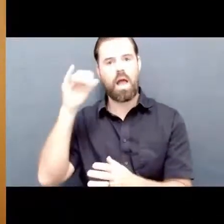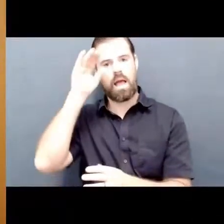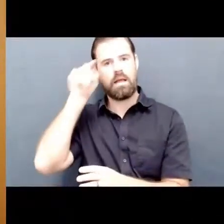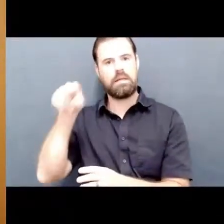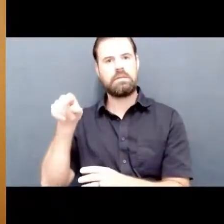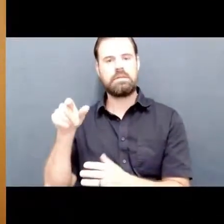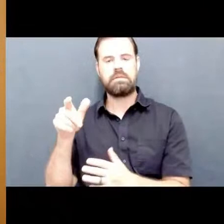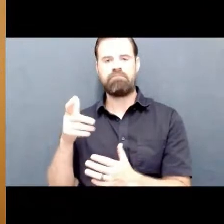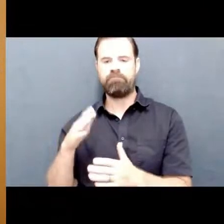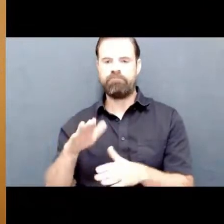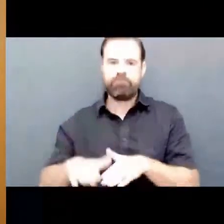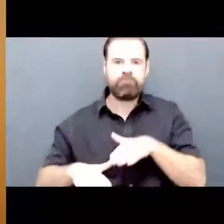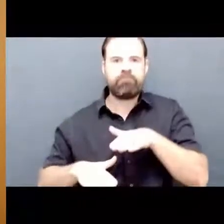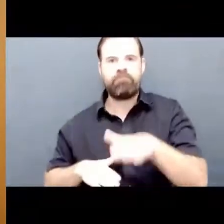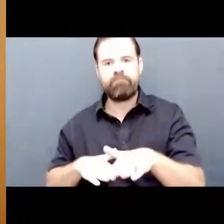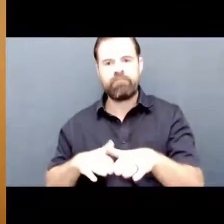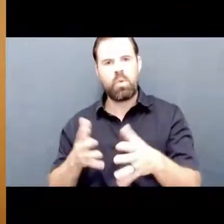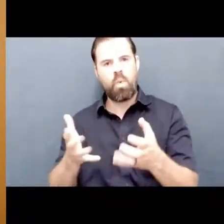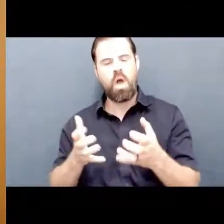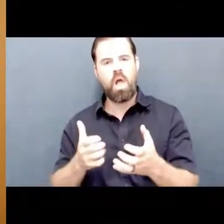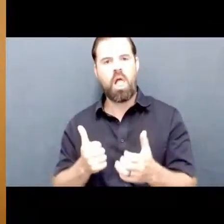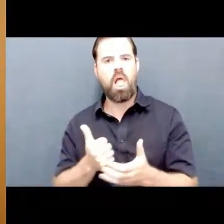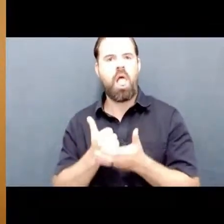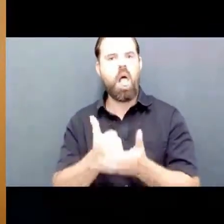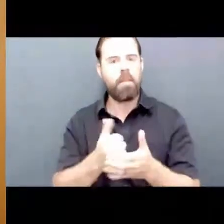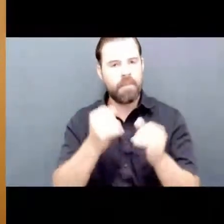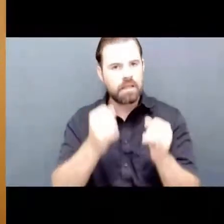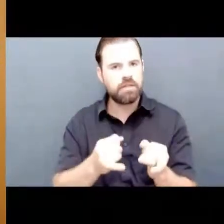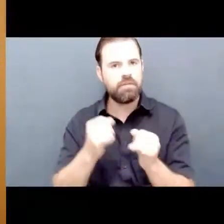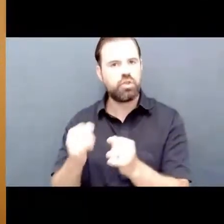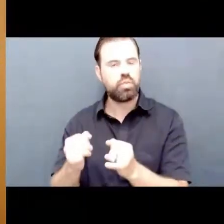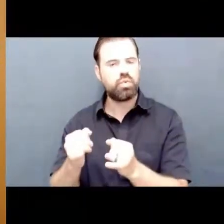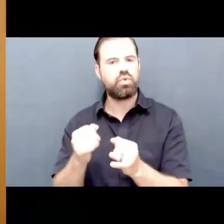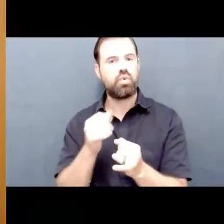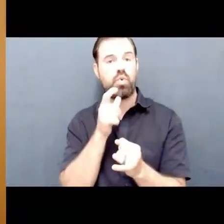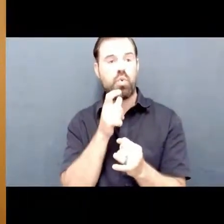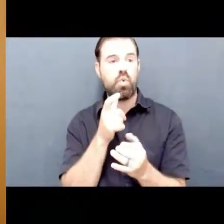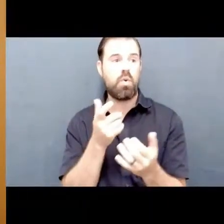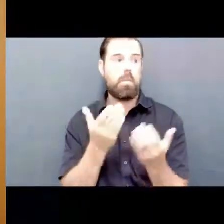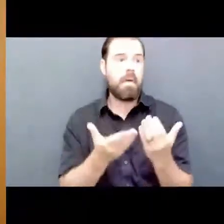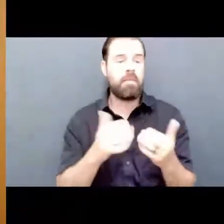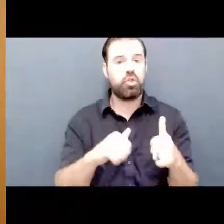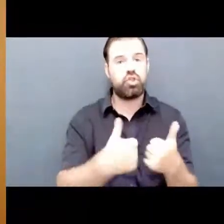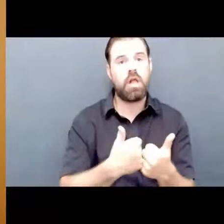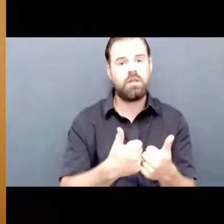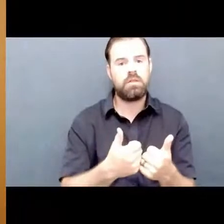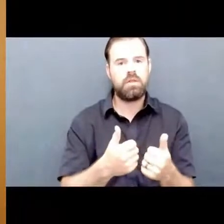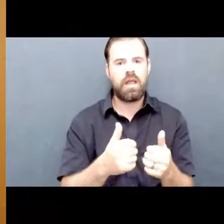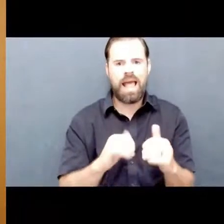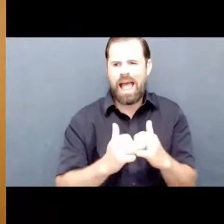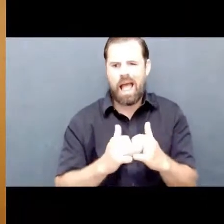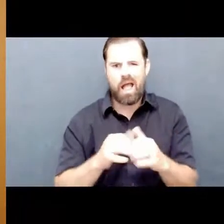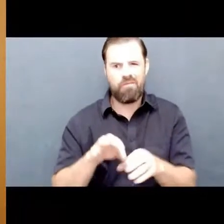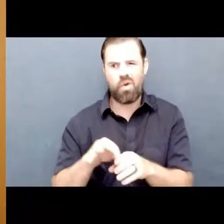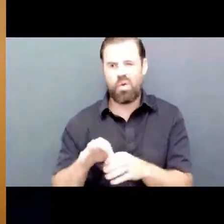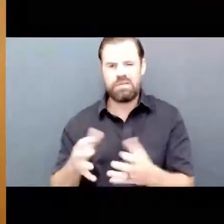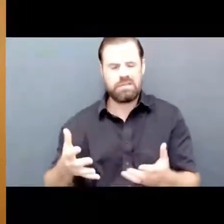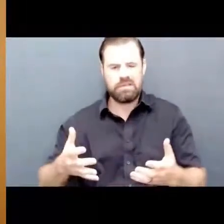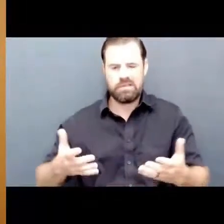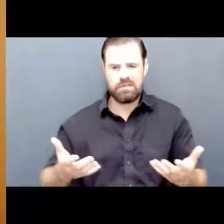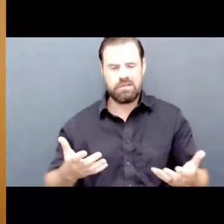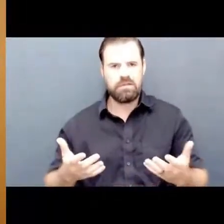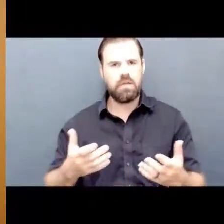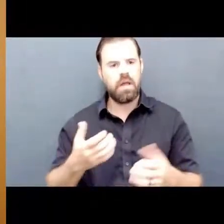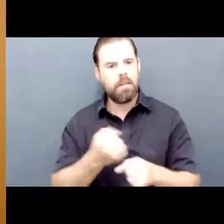his foot forward when he wants to help with individuals who may have a challenge with the voting process, to make sure